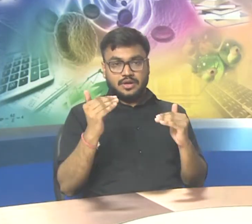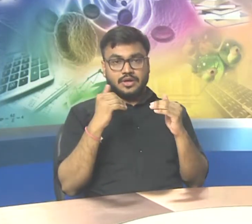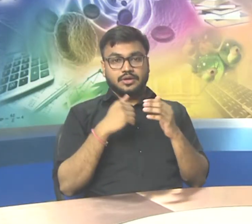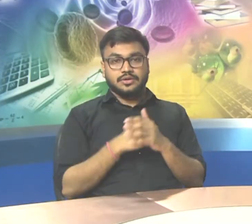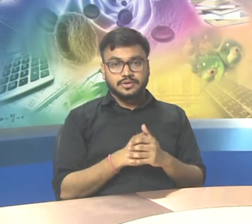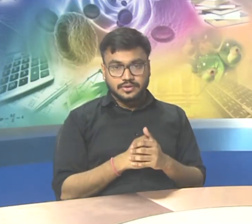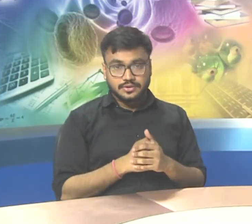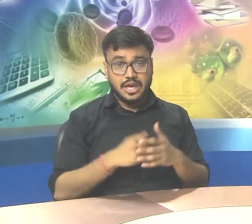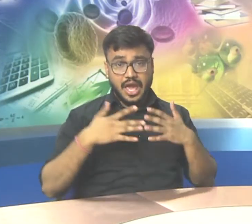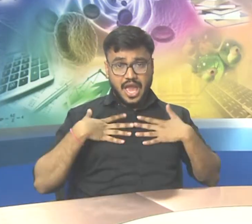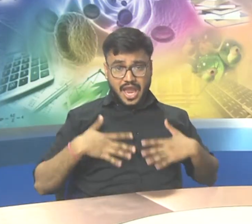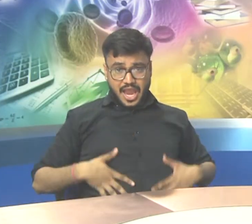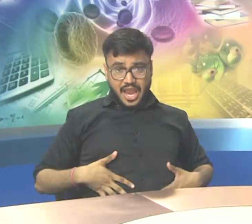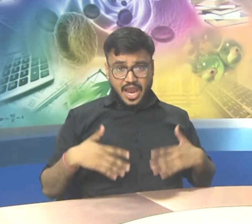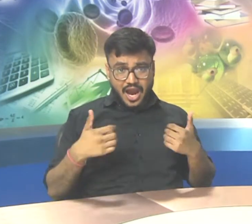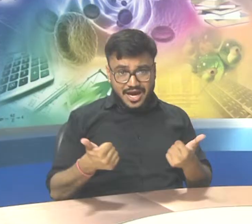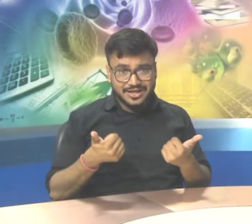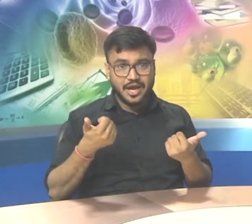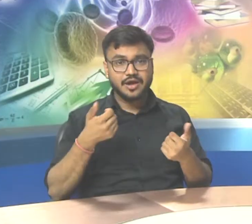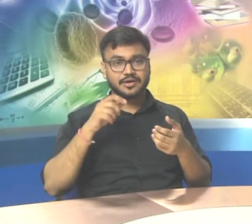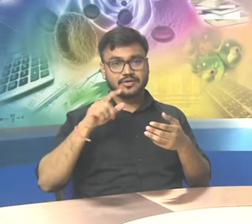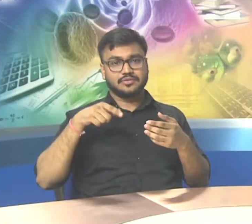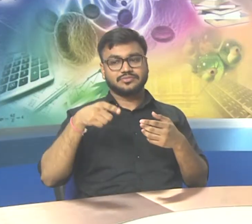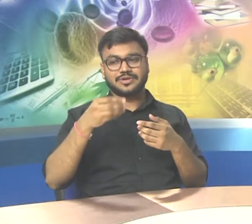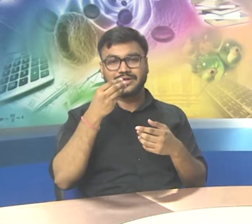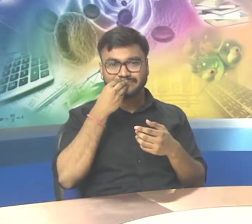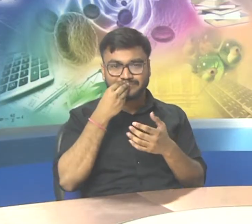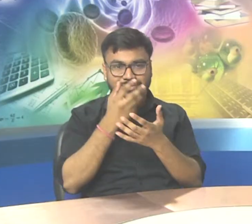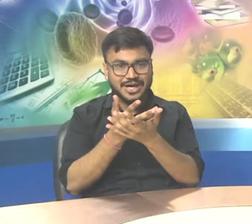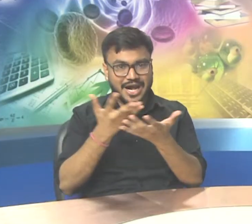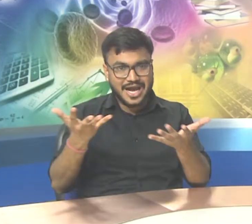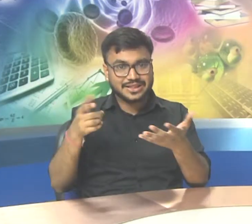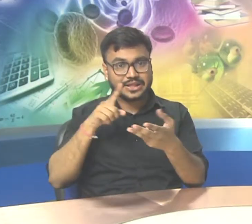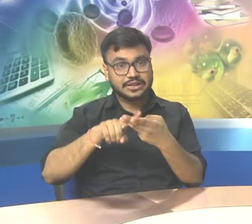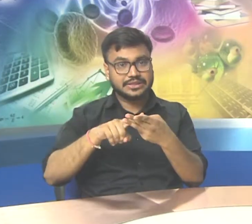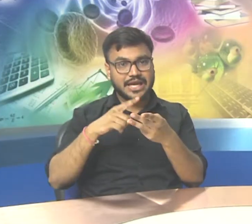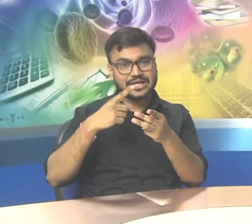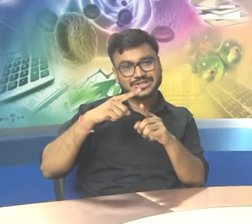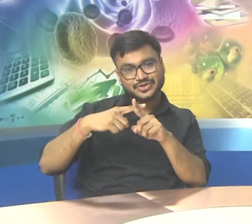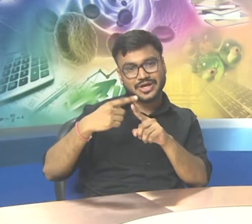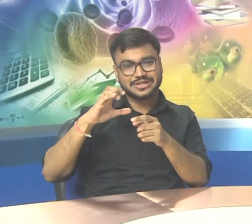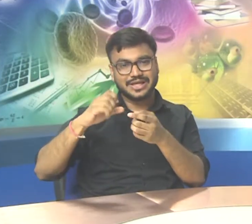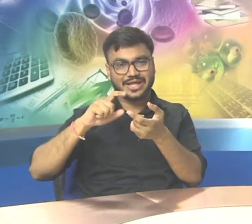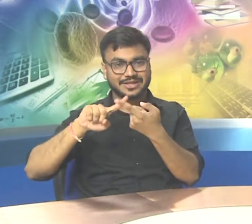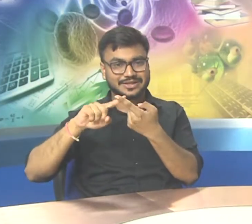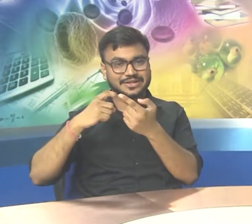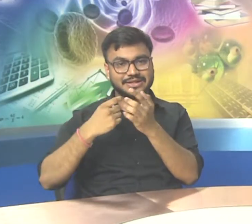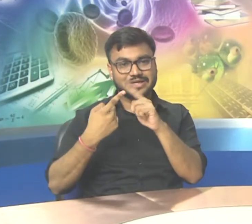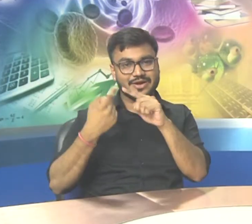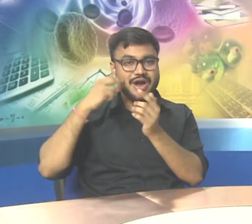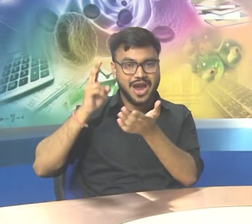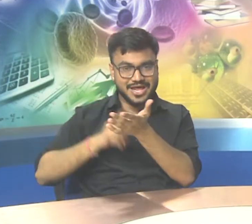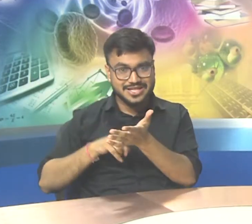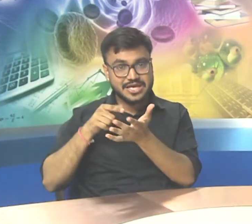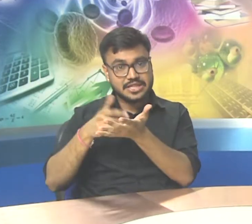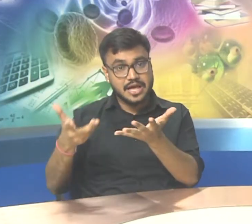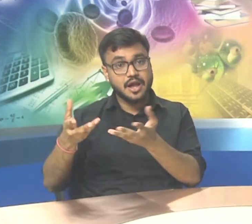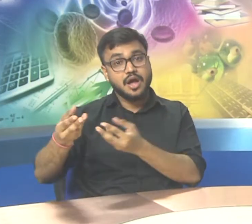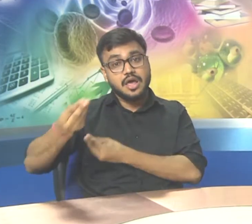Food also helps the body fight against disease, germs and keeps us healthy.